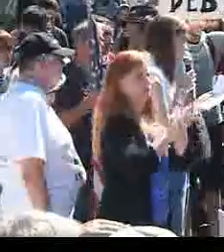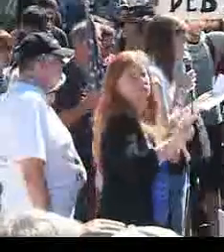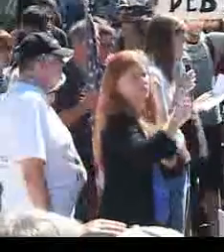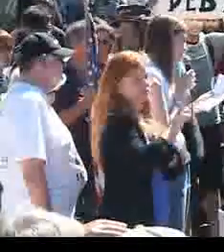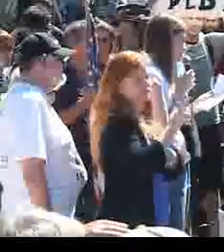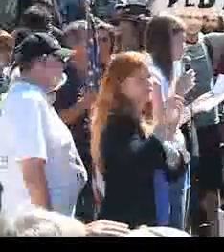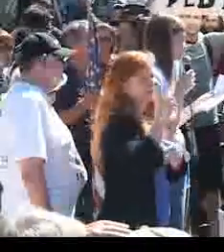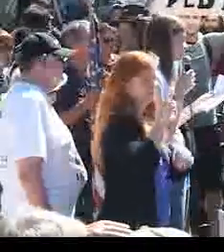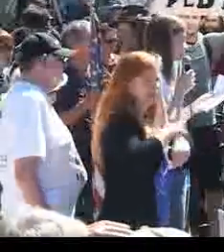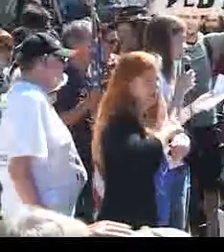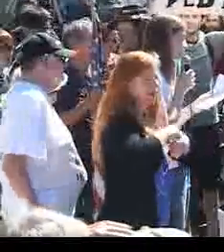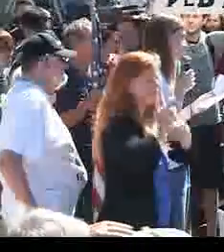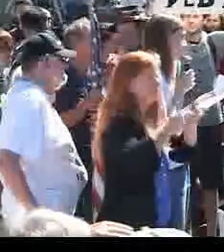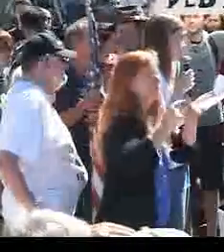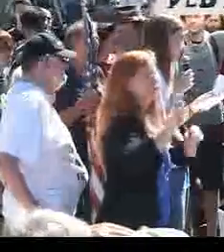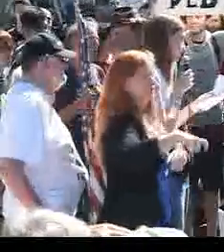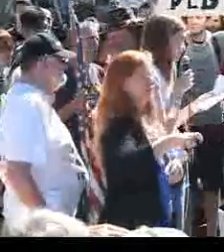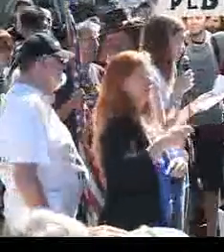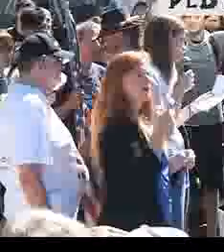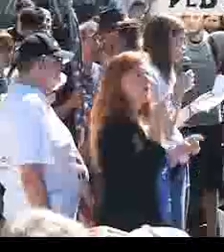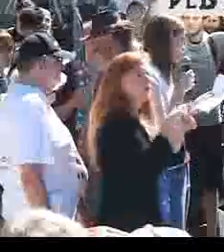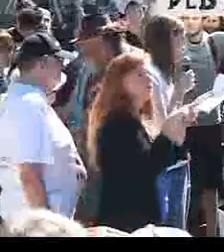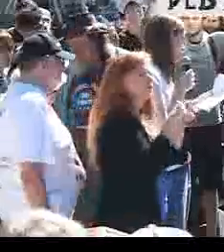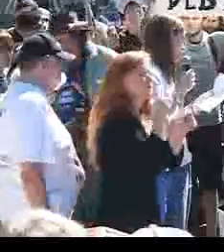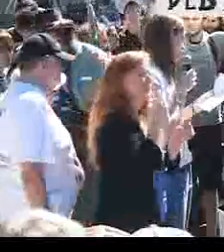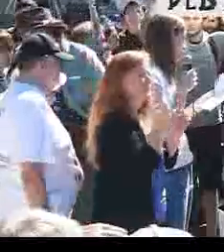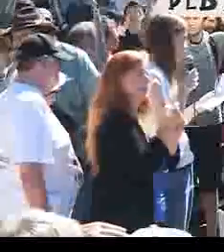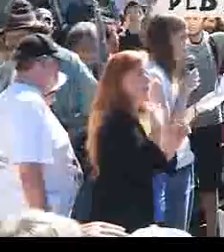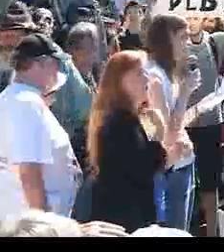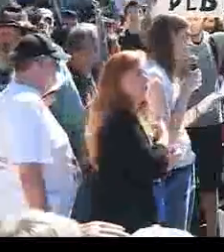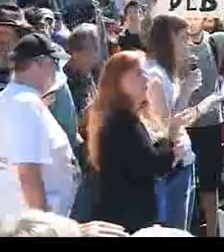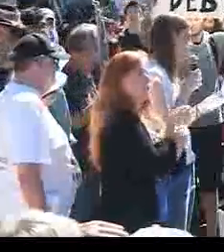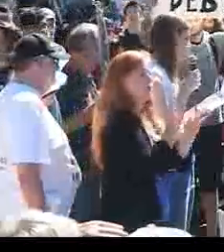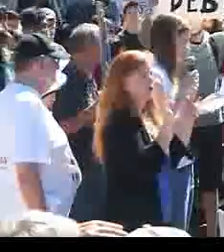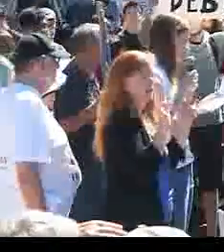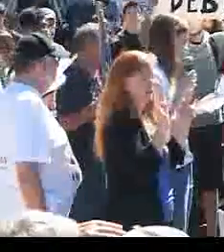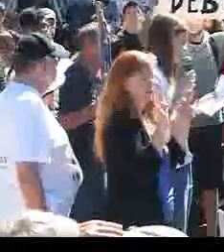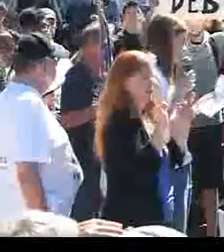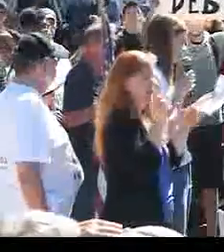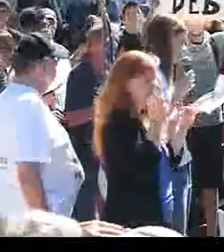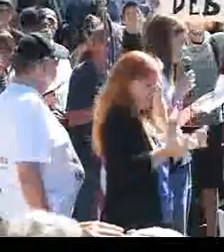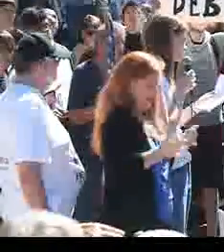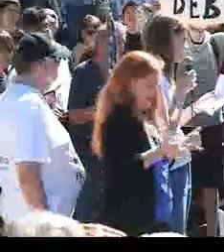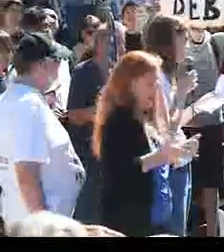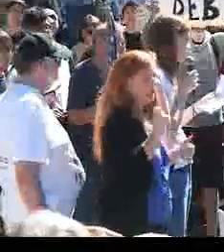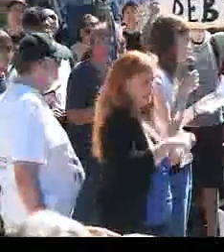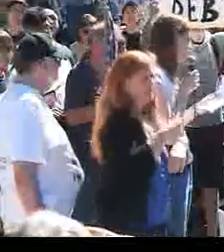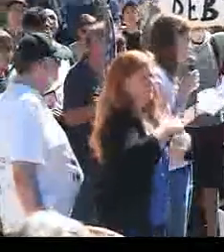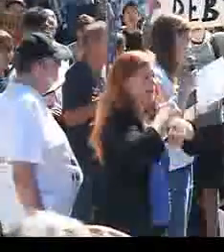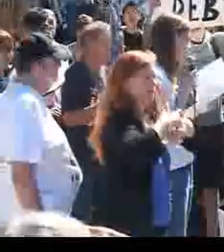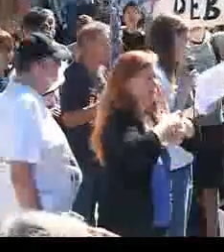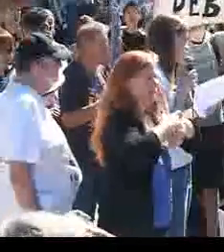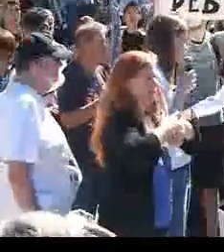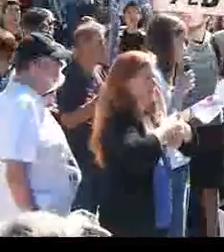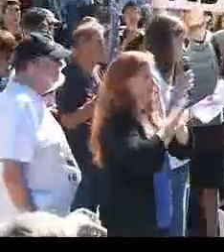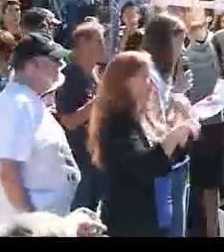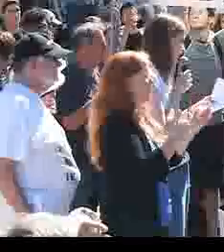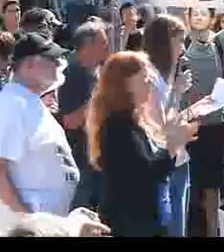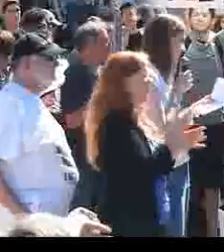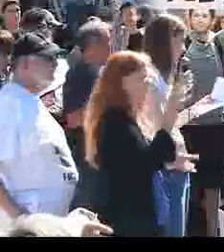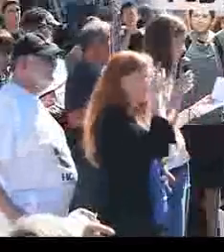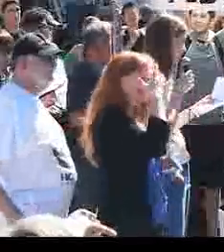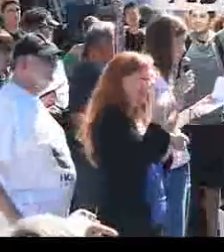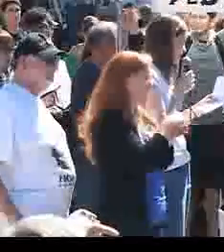He also said that until we are free, the present moment is one of these times. For all who remain sick at